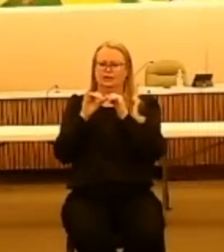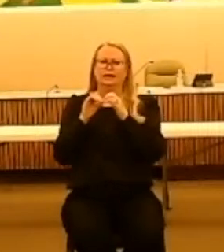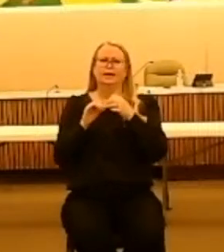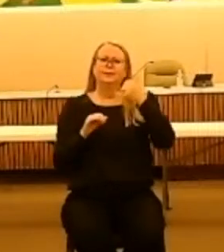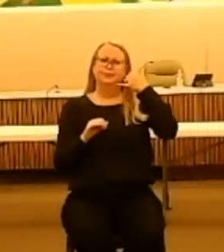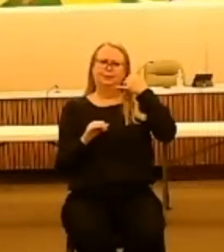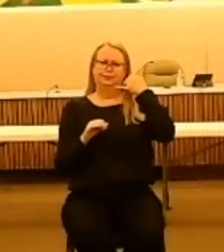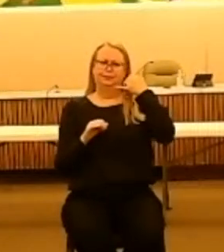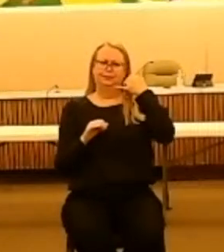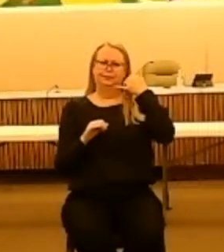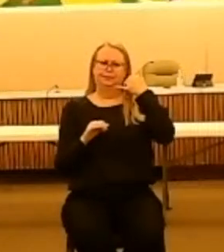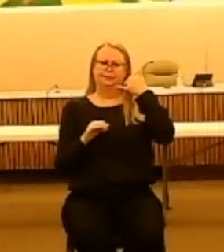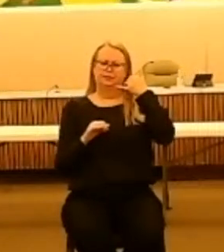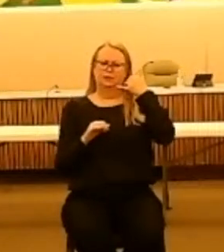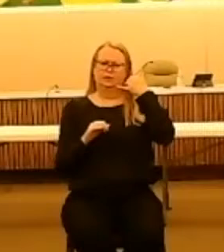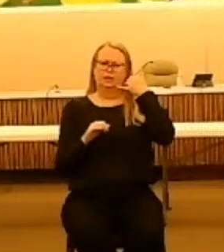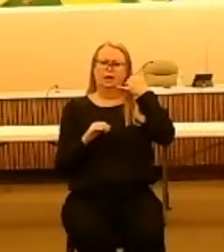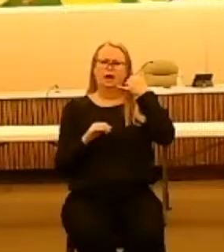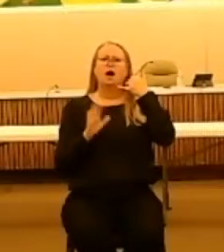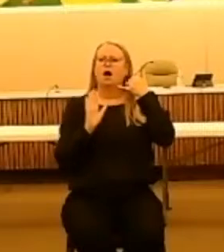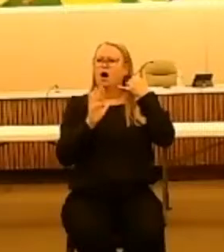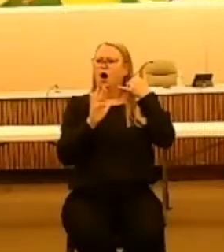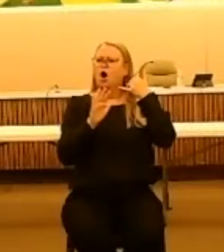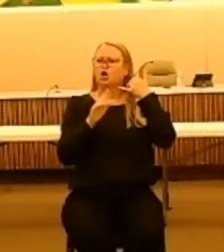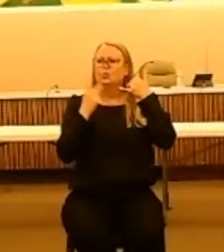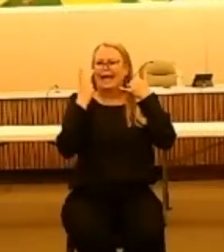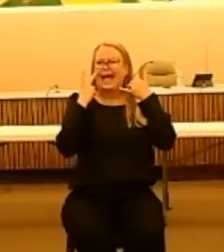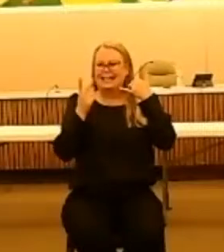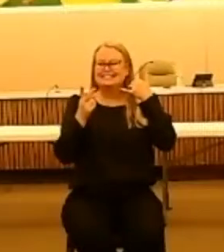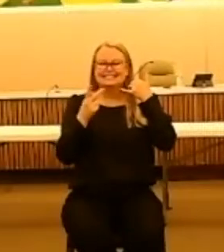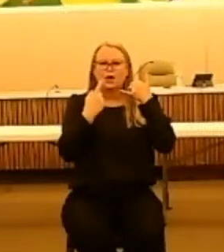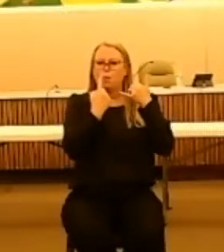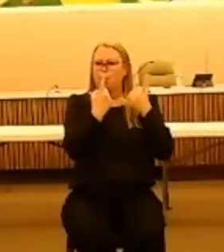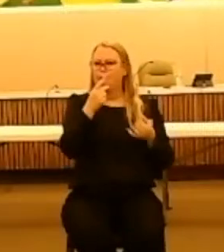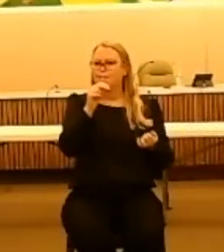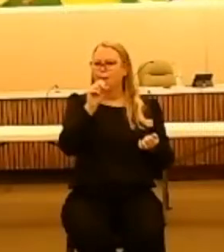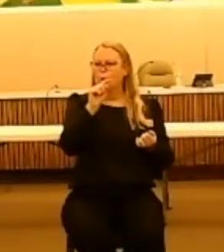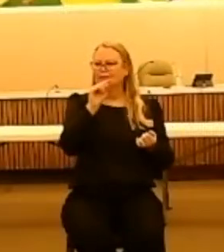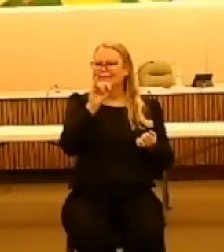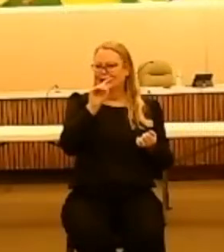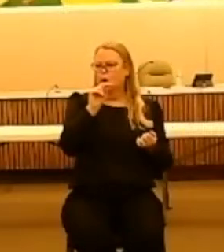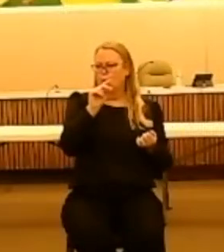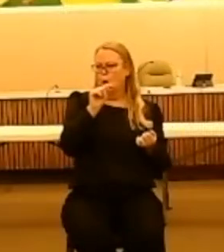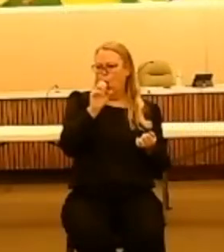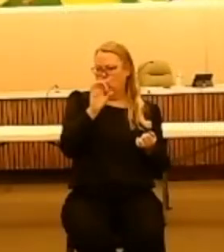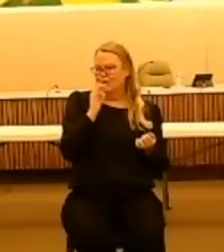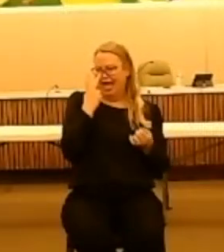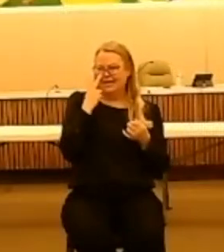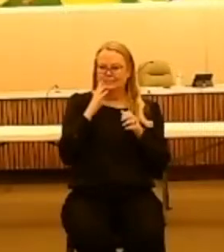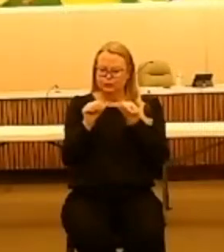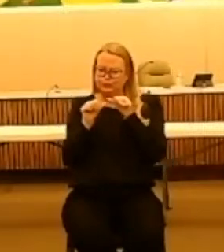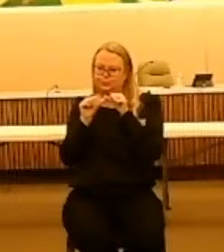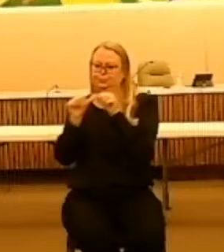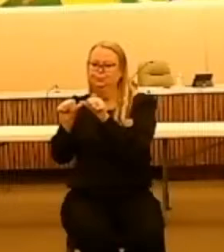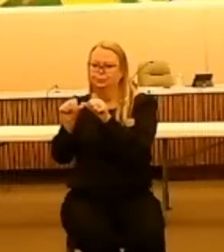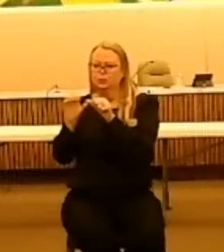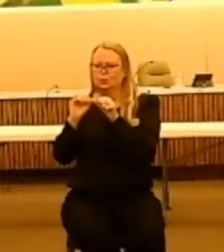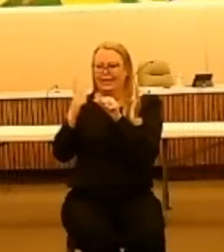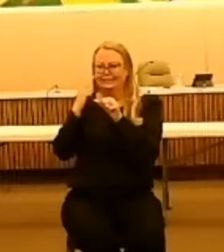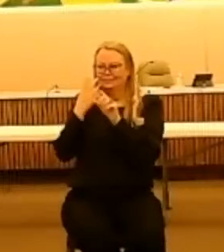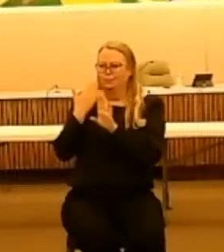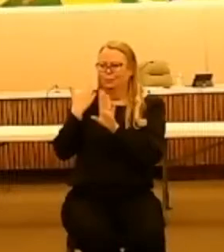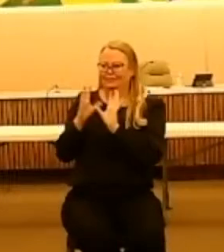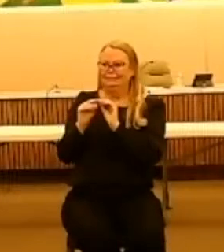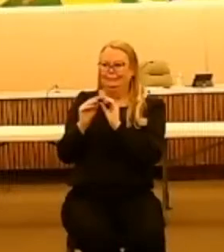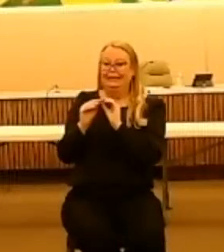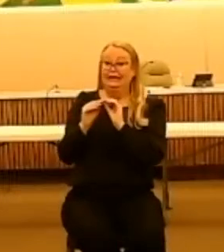of holding up the Post-it note on a scale to on that the plans on from a previous meeting, it is